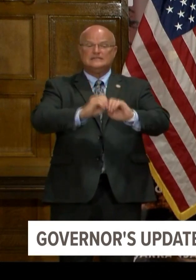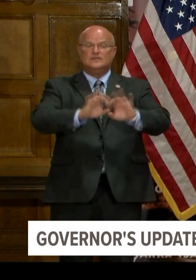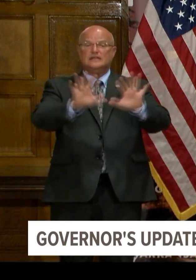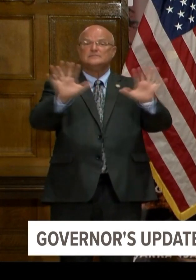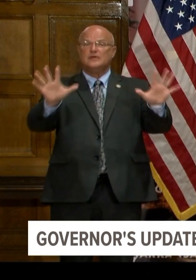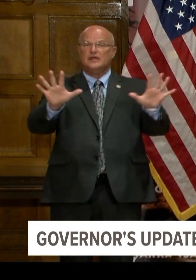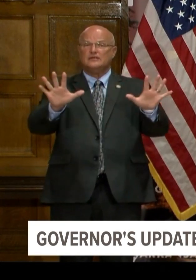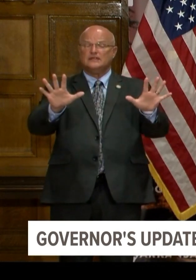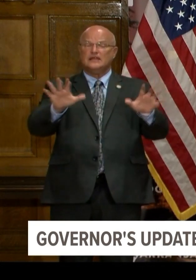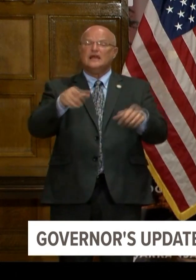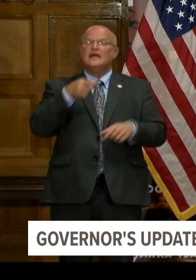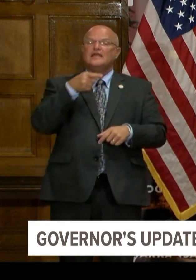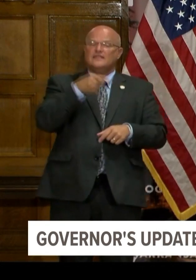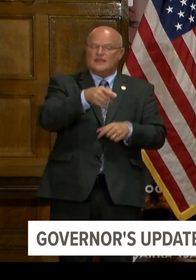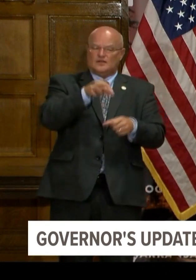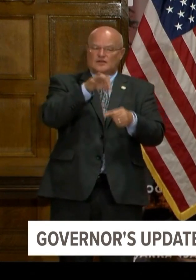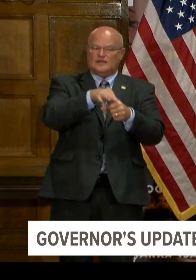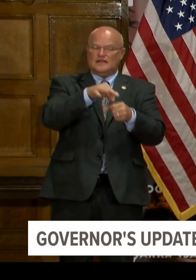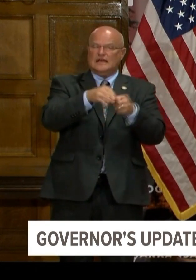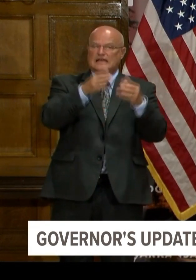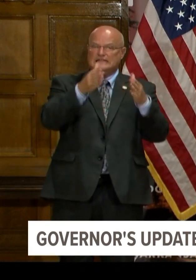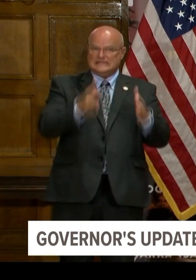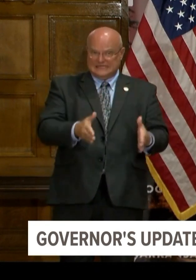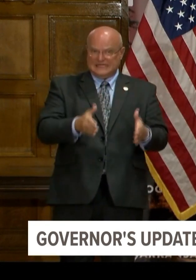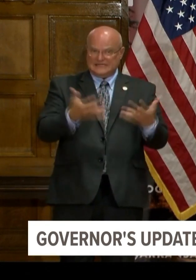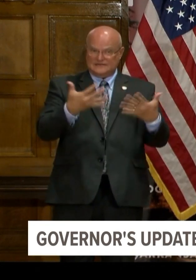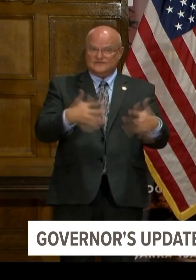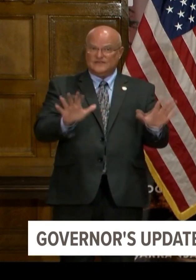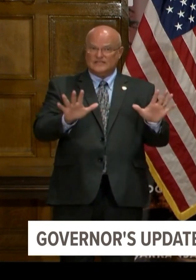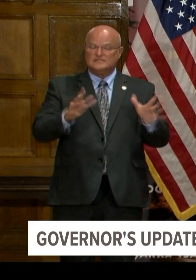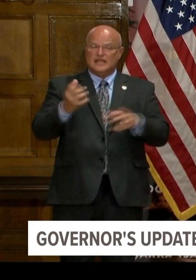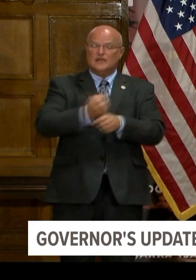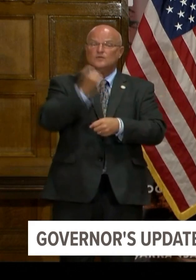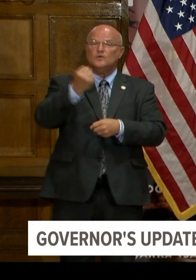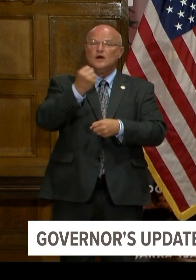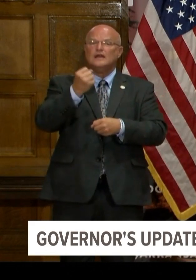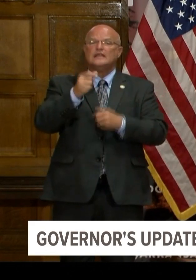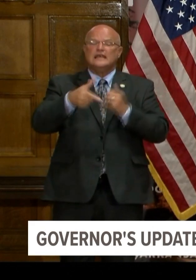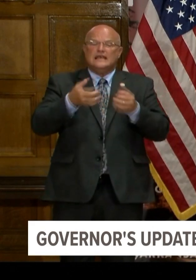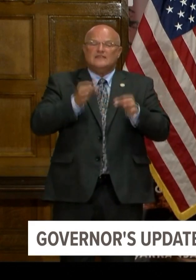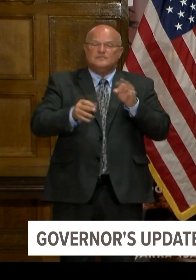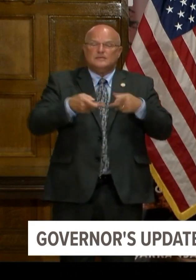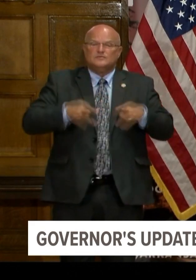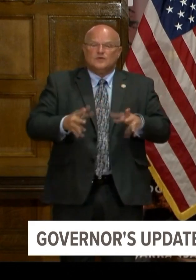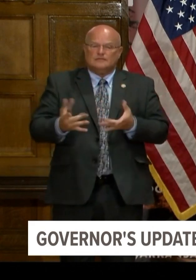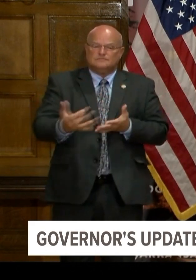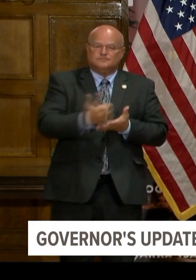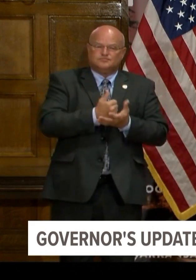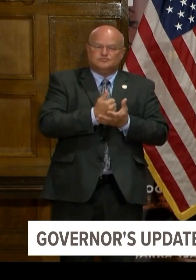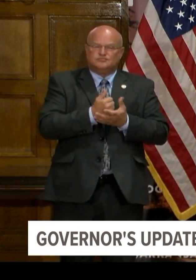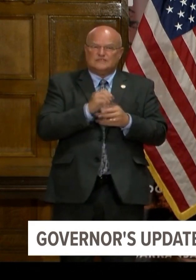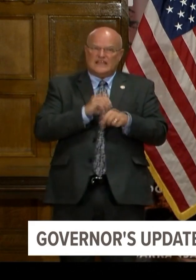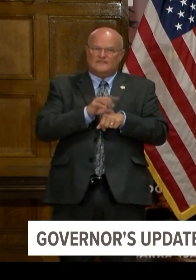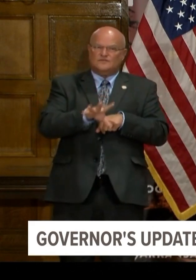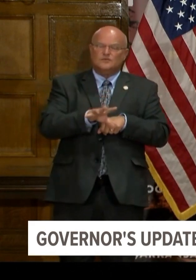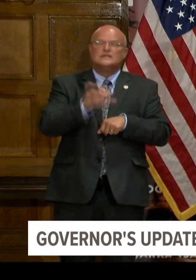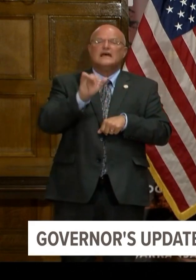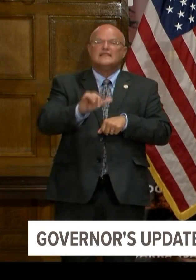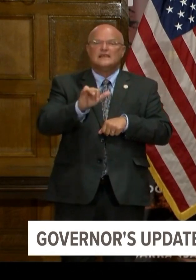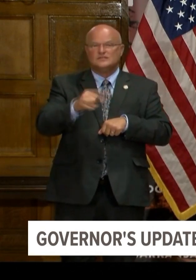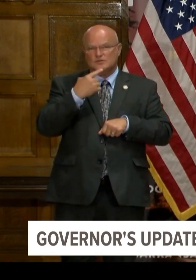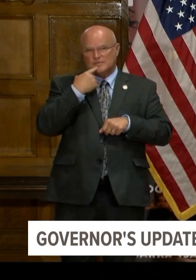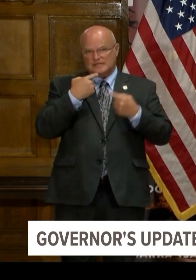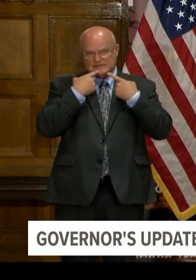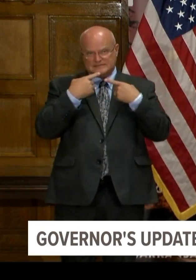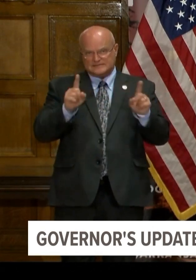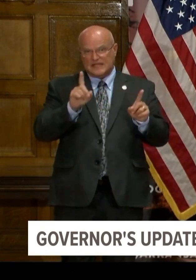They're elected officials, and if anybody is trying to gain influence through this, then that should be disclosed, and I believe that